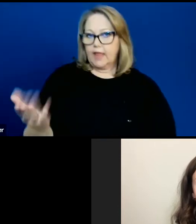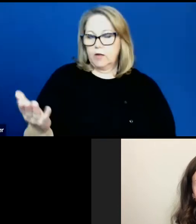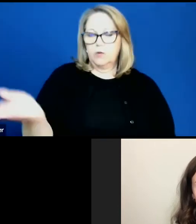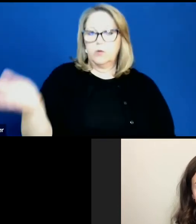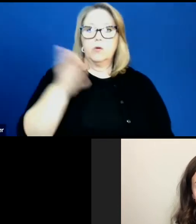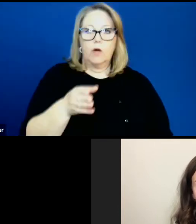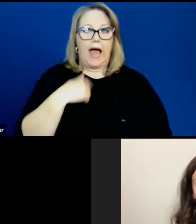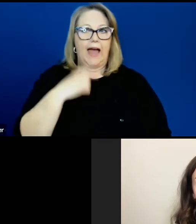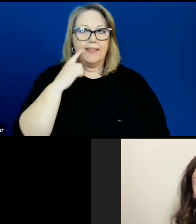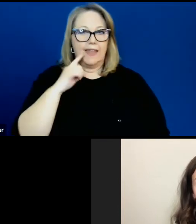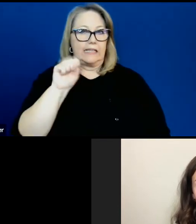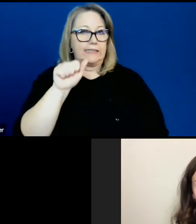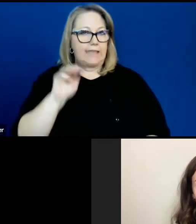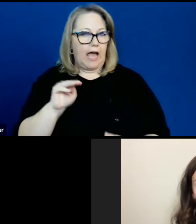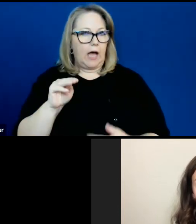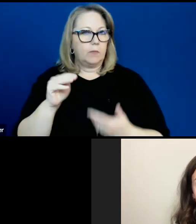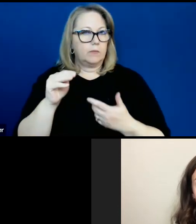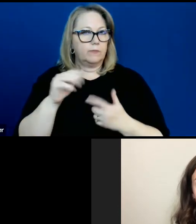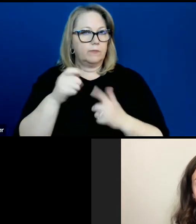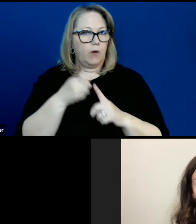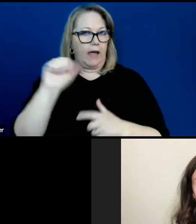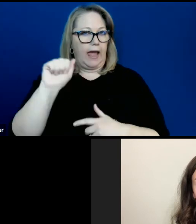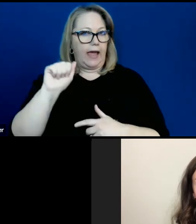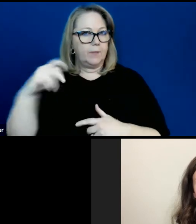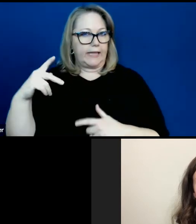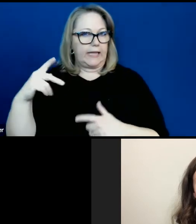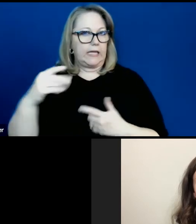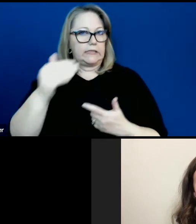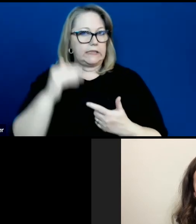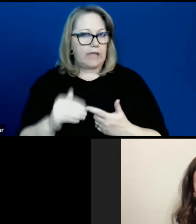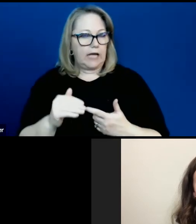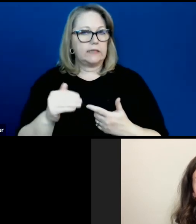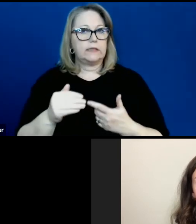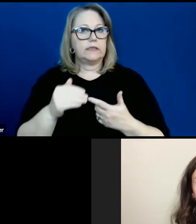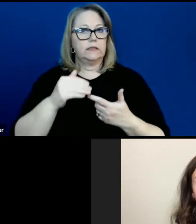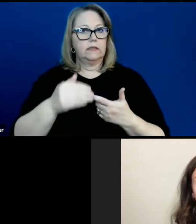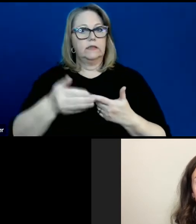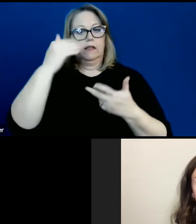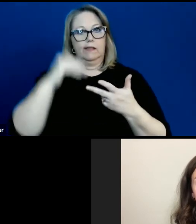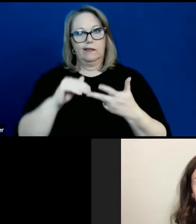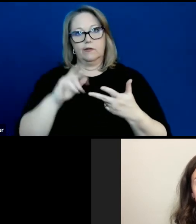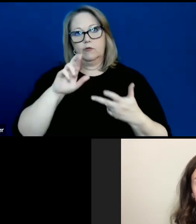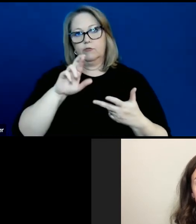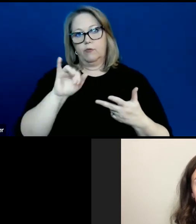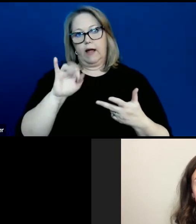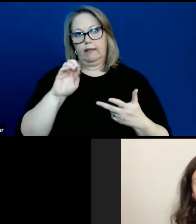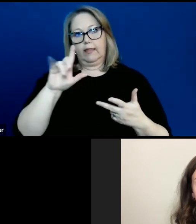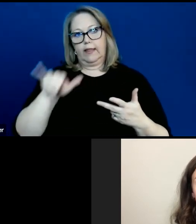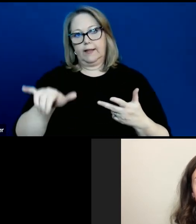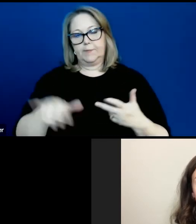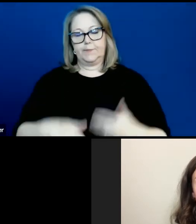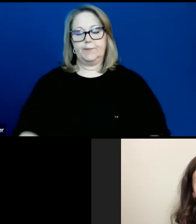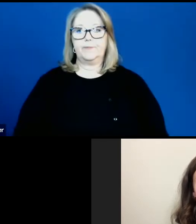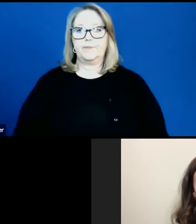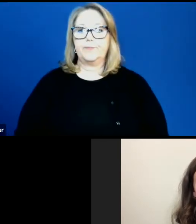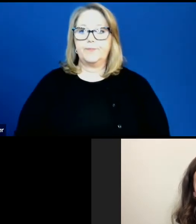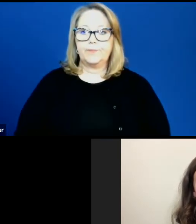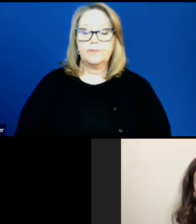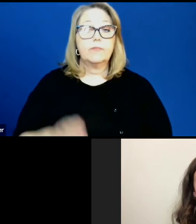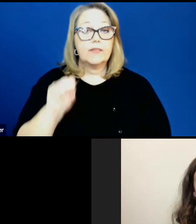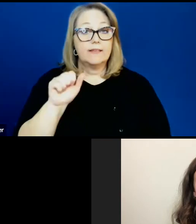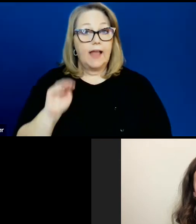I said we would take Sam Metz next and then we'll do Riley Snyder from the Indy after Sam. Hi, thanks for taking my question.